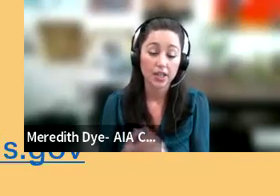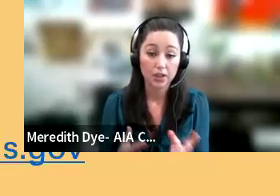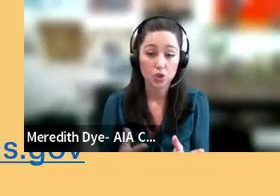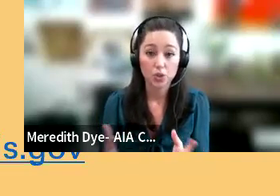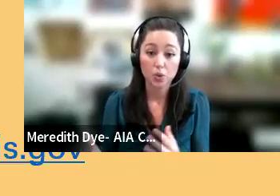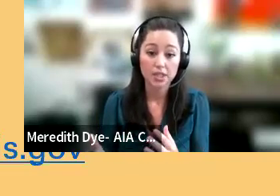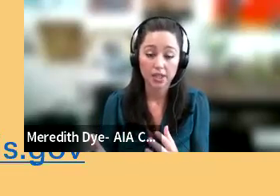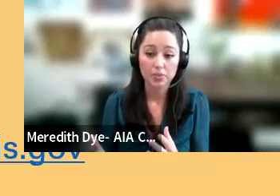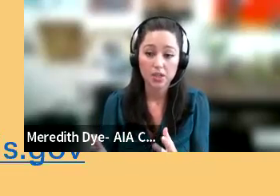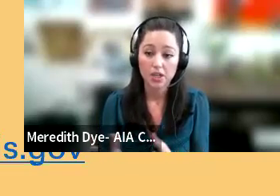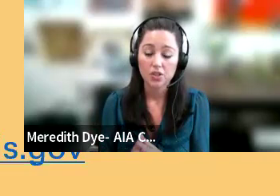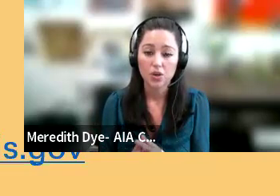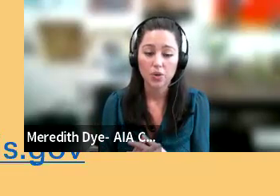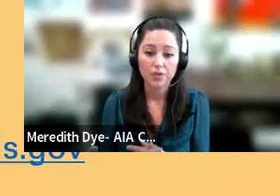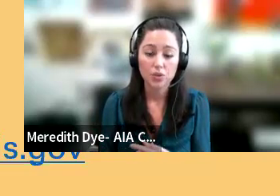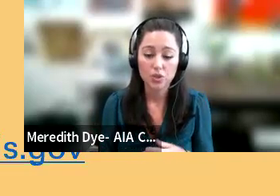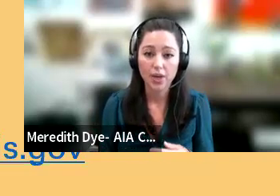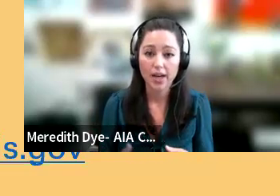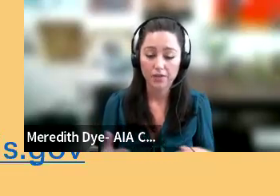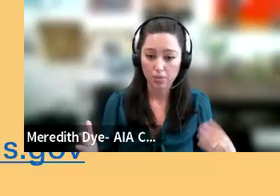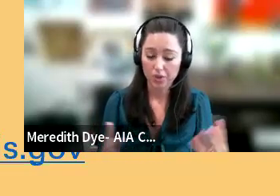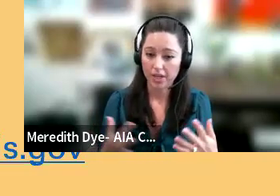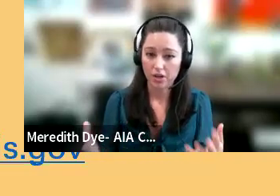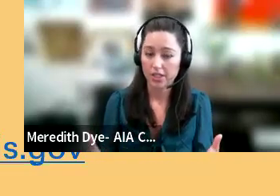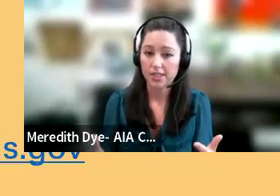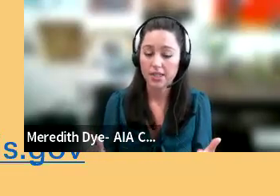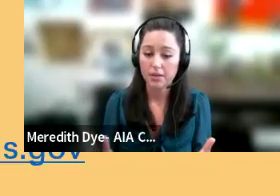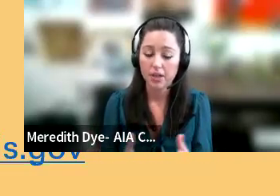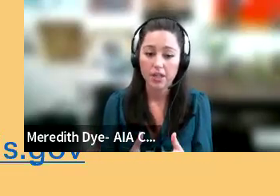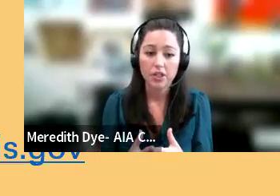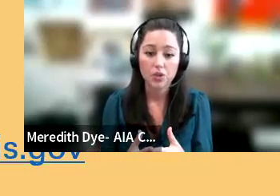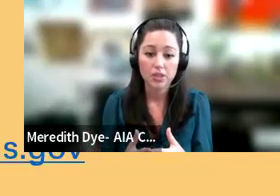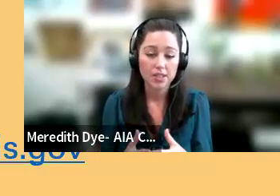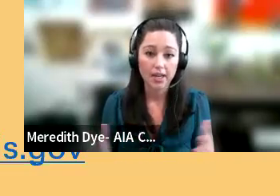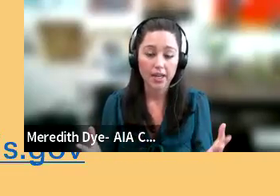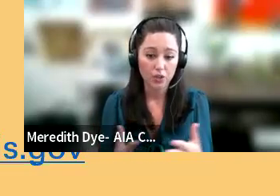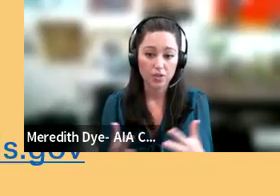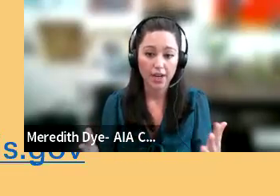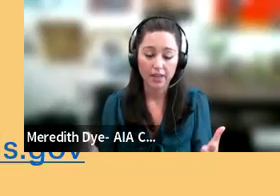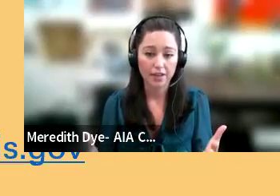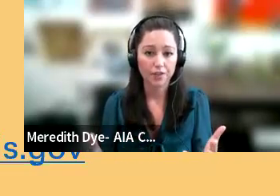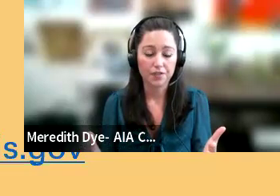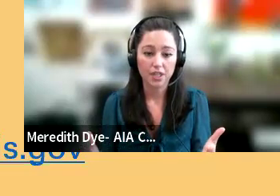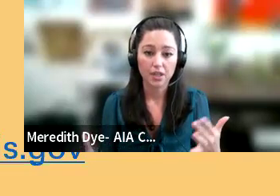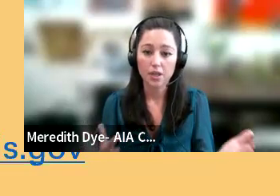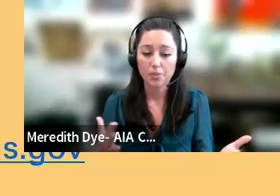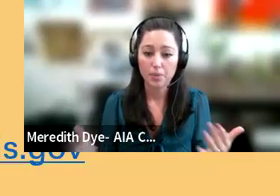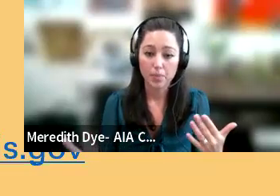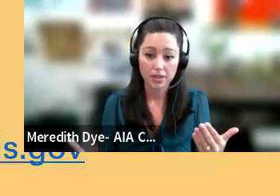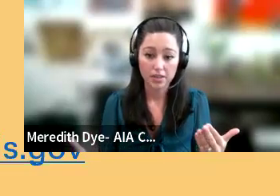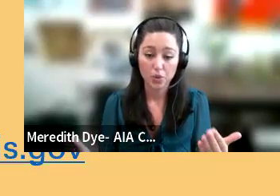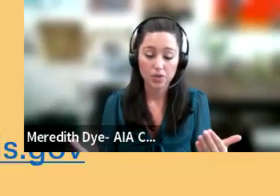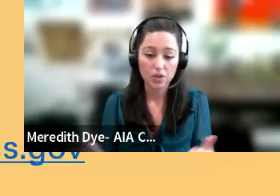includes individuals or teams. So if you do have a multi-artist team, you could decide how you divide that 15